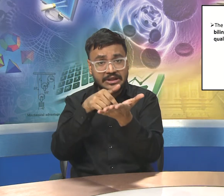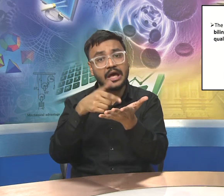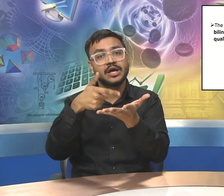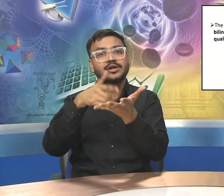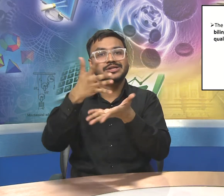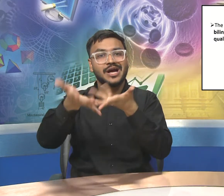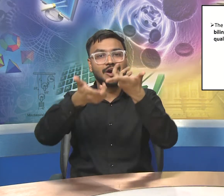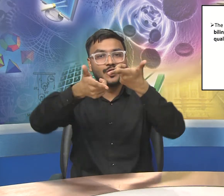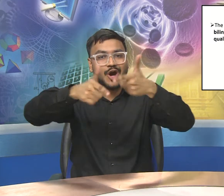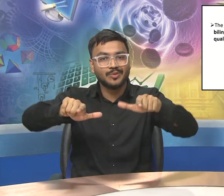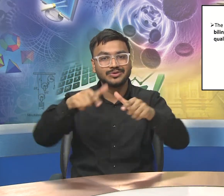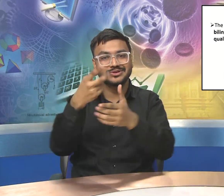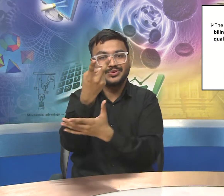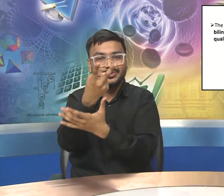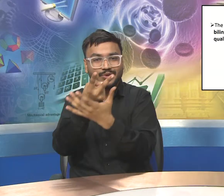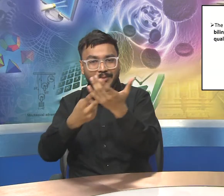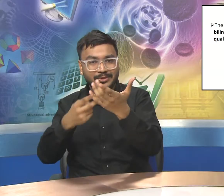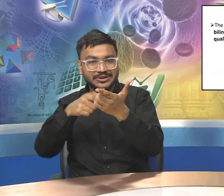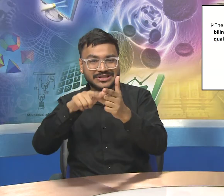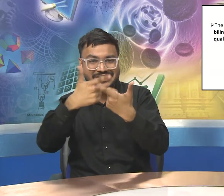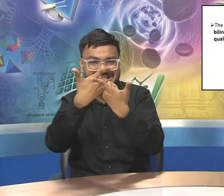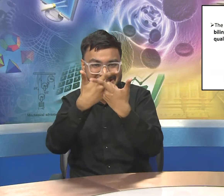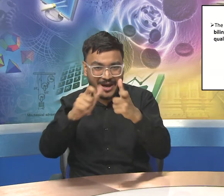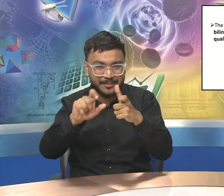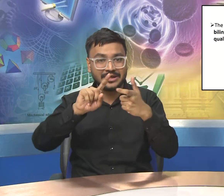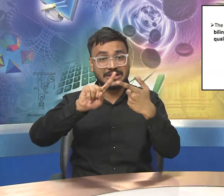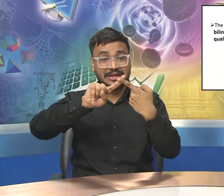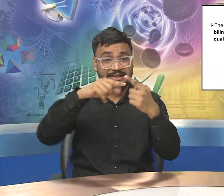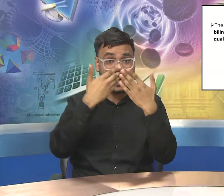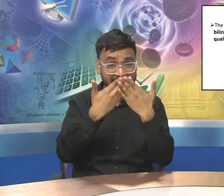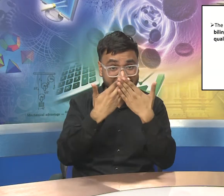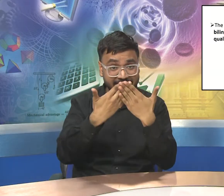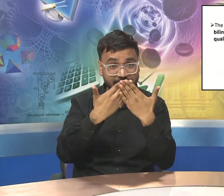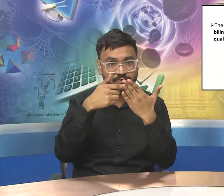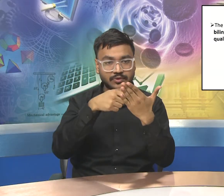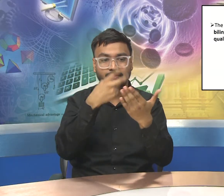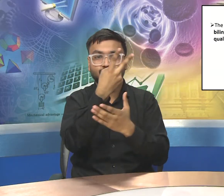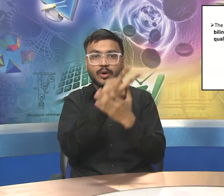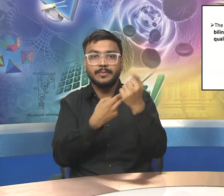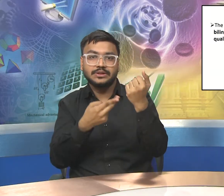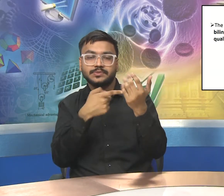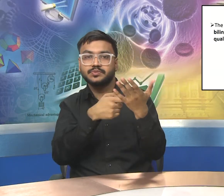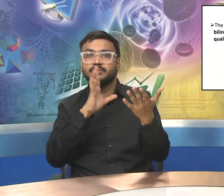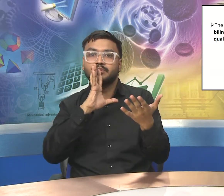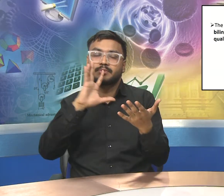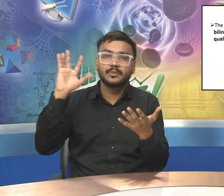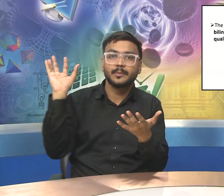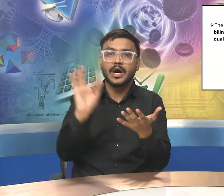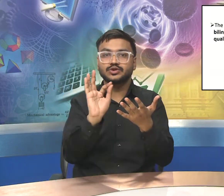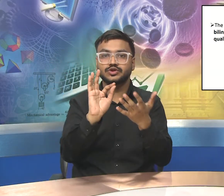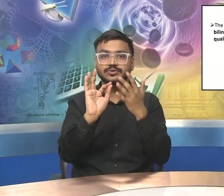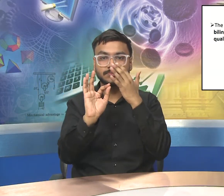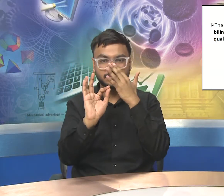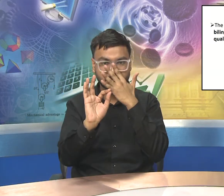This course focused on sign language linguistics, bilingual education